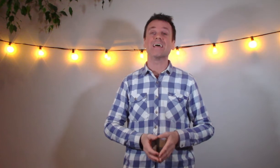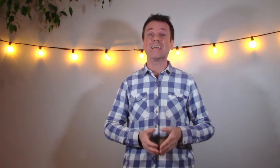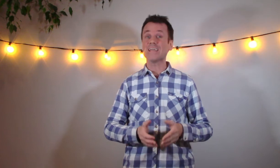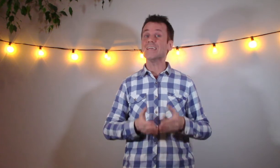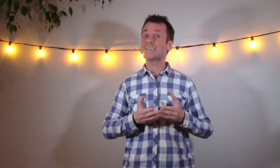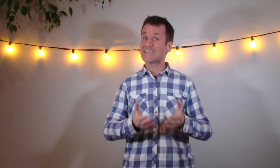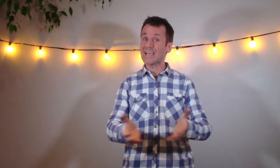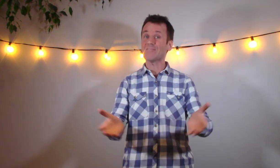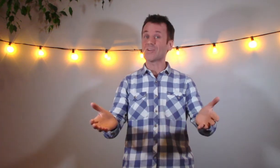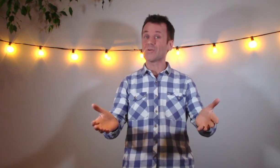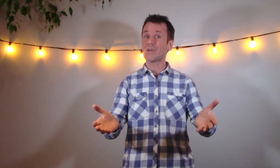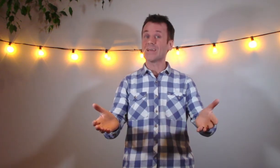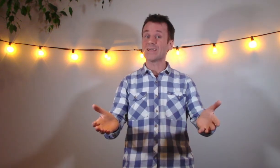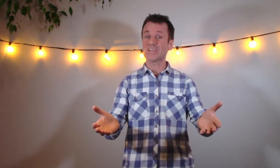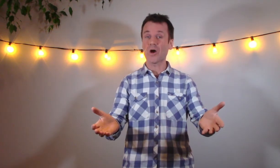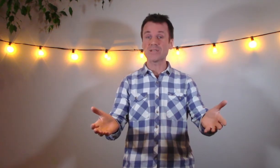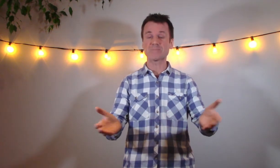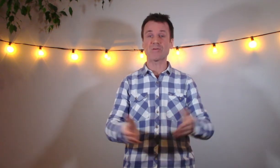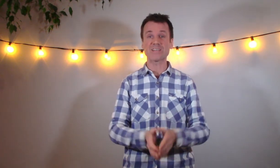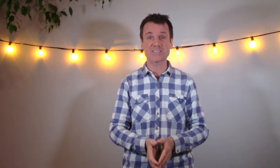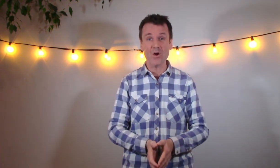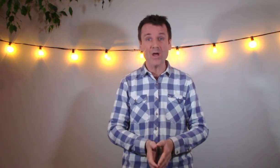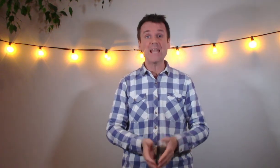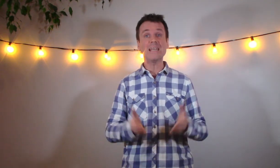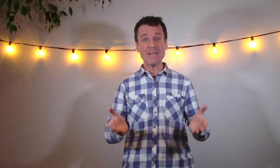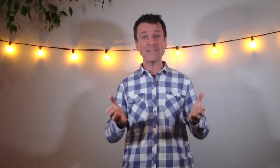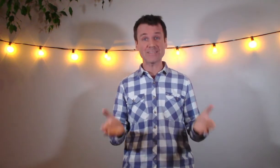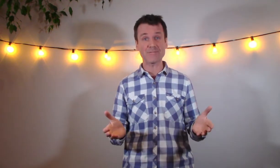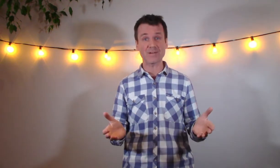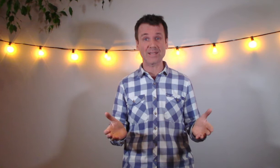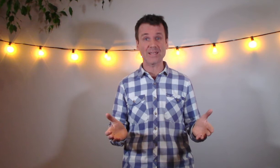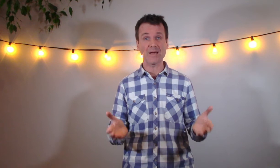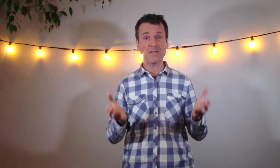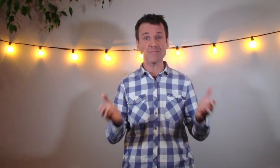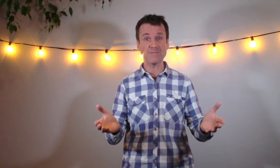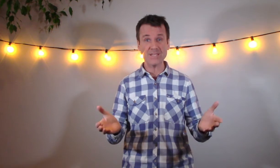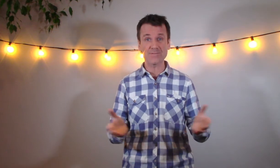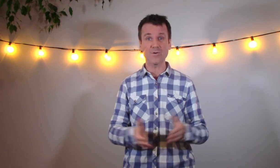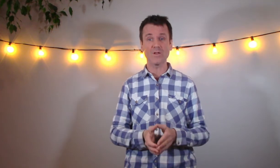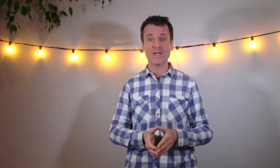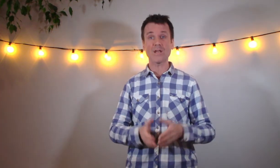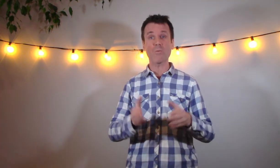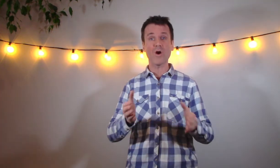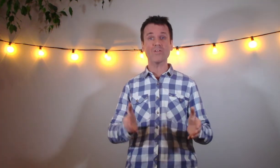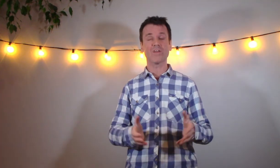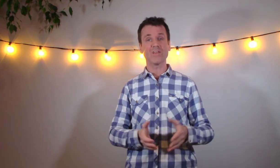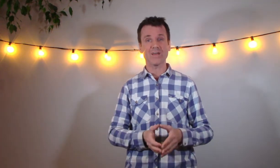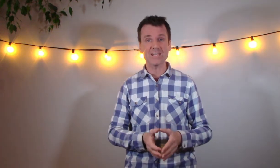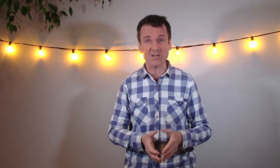he gave you his Holy Spirit. So living differently and being faithful in a world that is